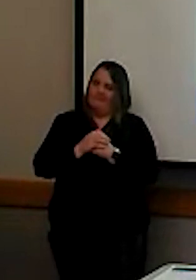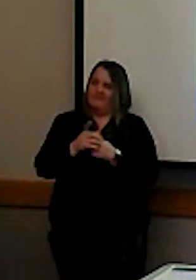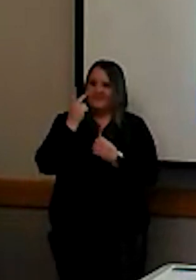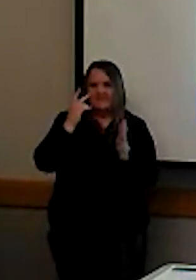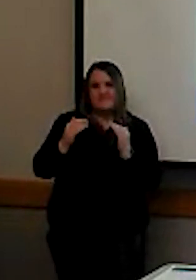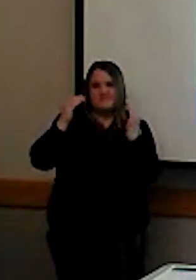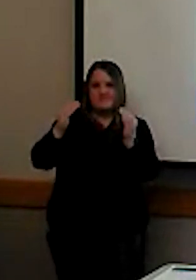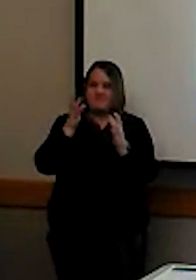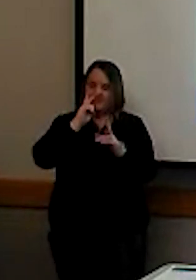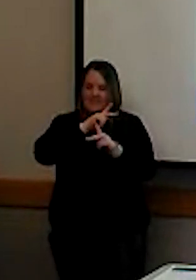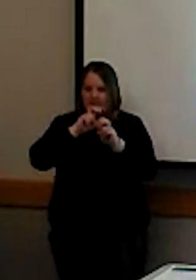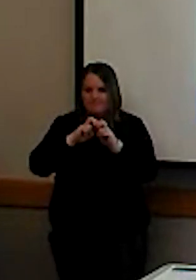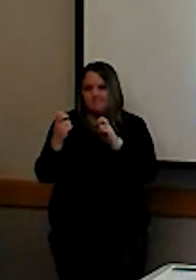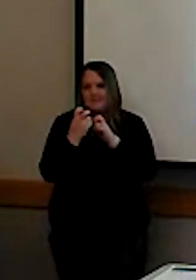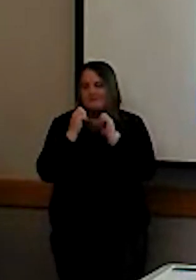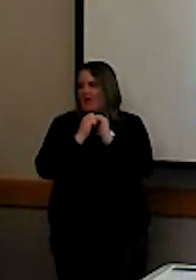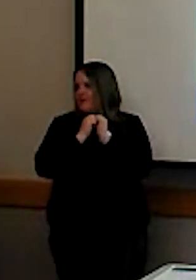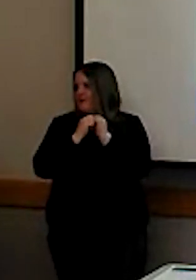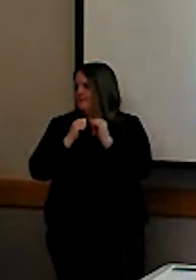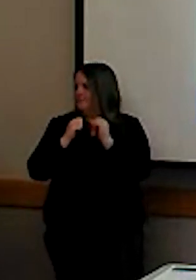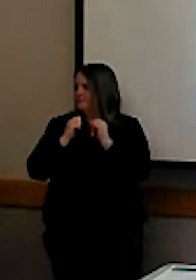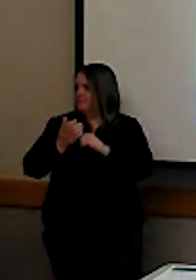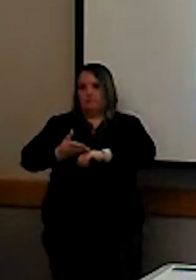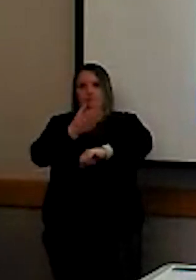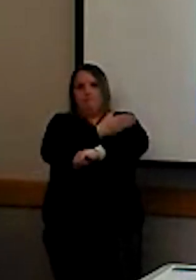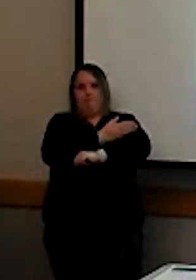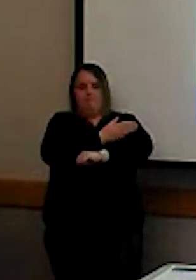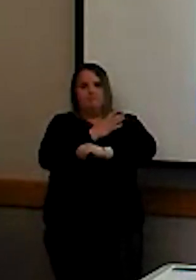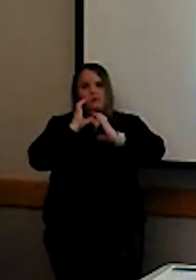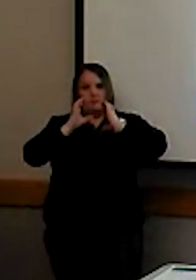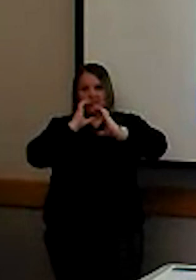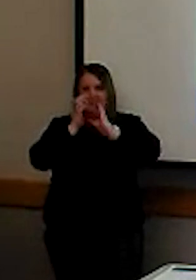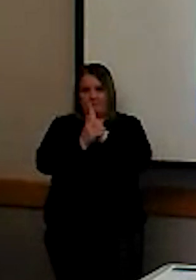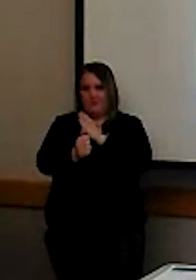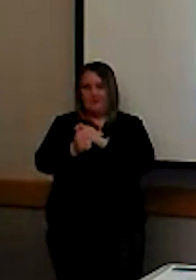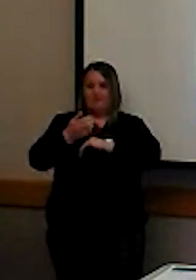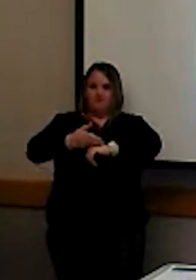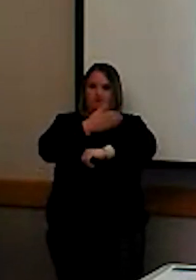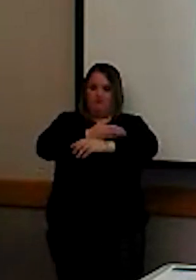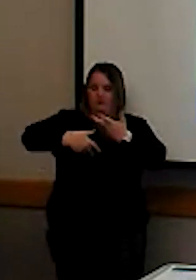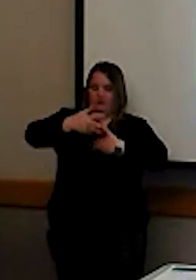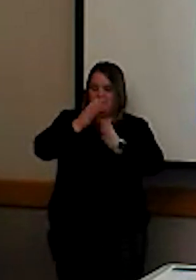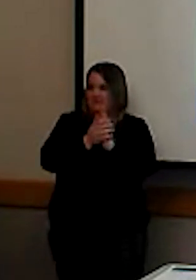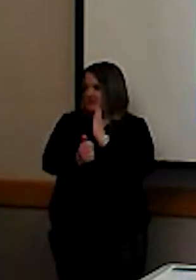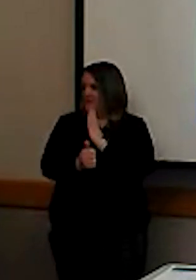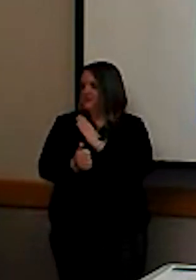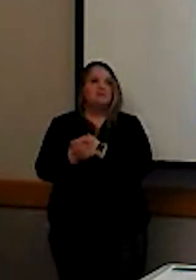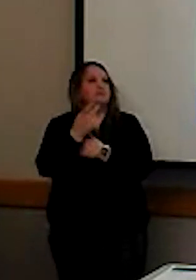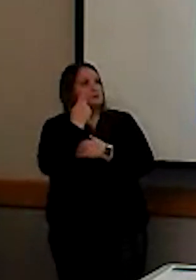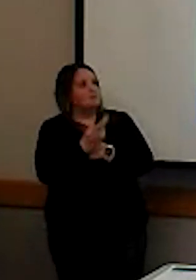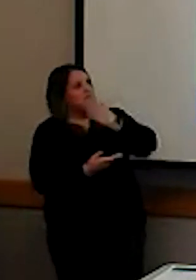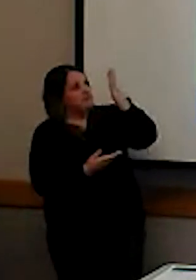they're sitting together, and it's enhanced their communication skills, their social skills. On this next one, you just